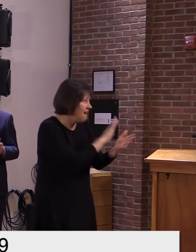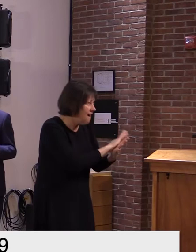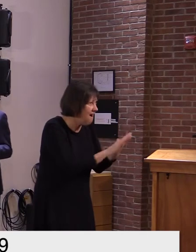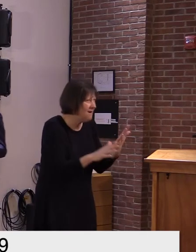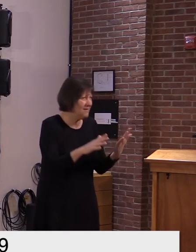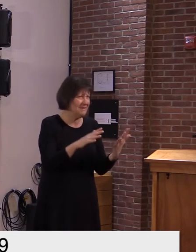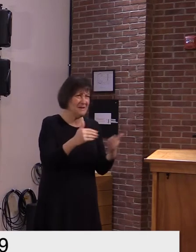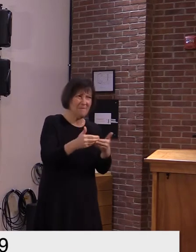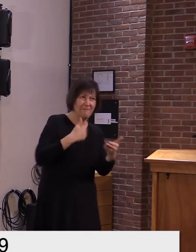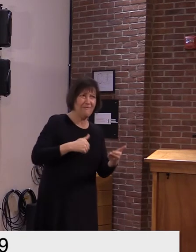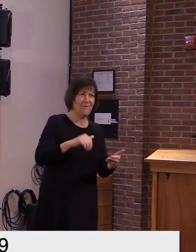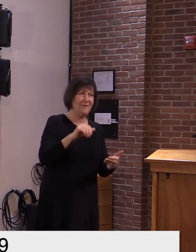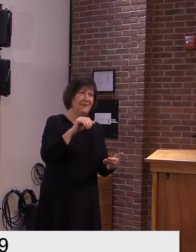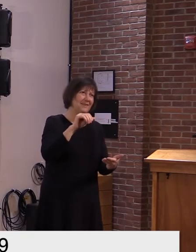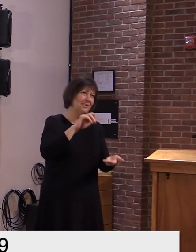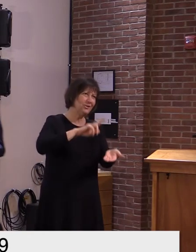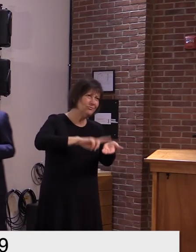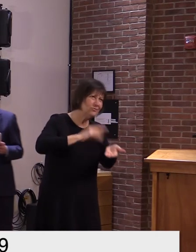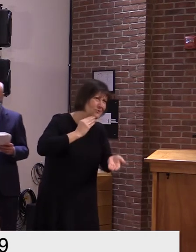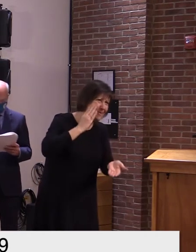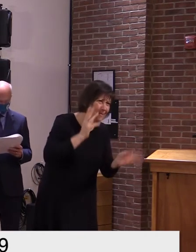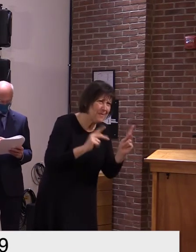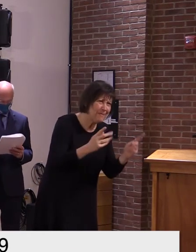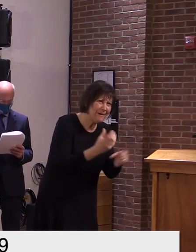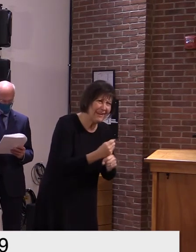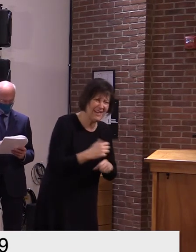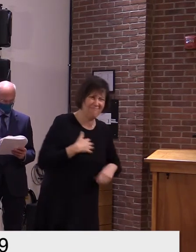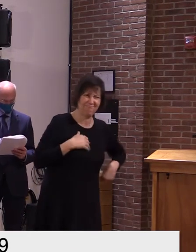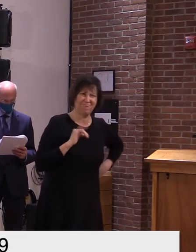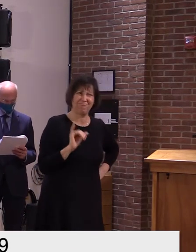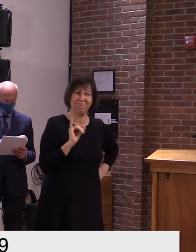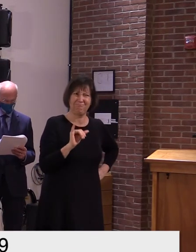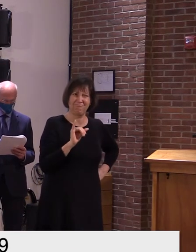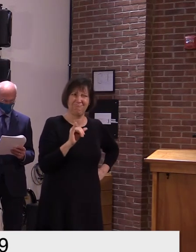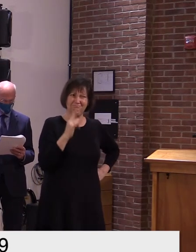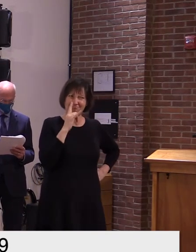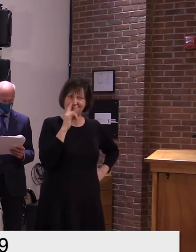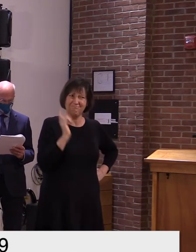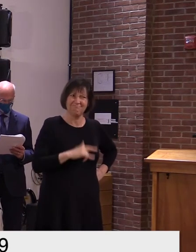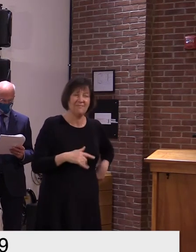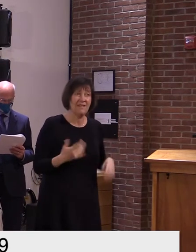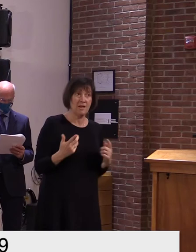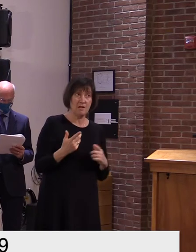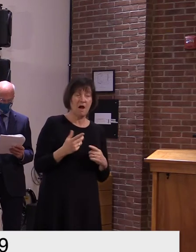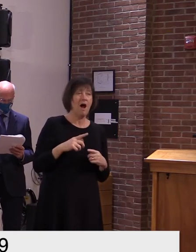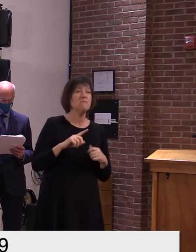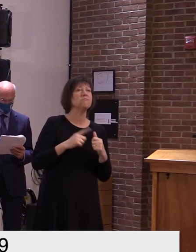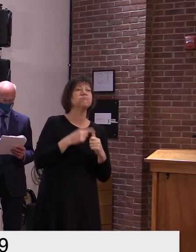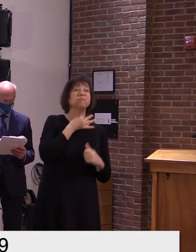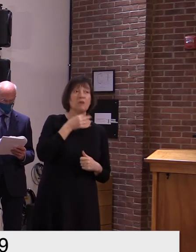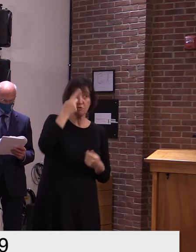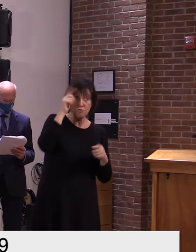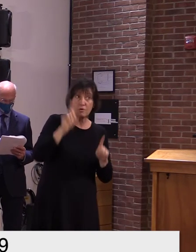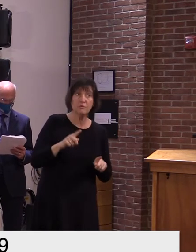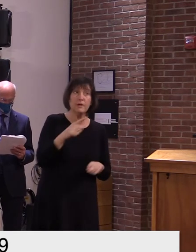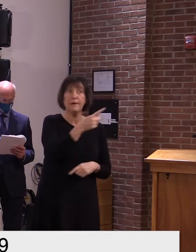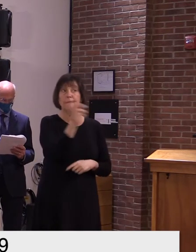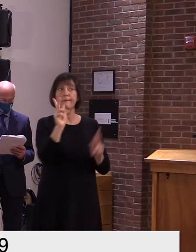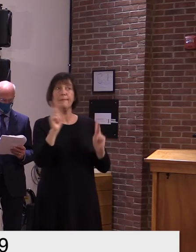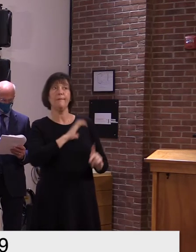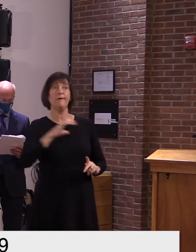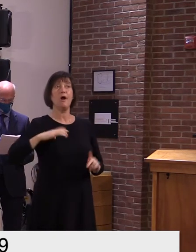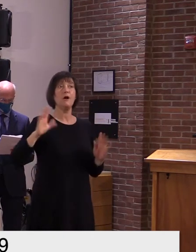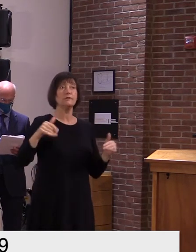facilities. First, for Governor Scott, do you agree with members of Congress should get this vaccine ahead of, those who are most